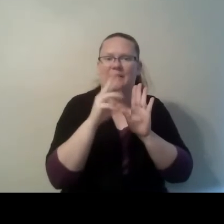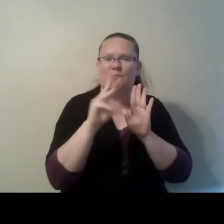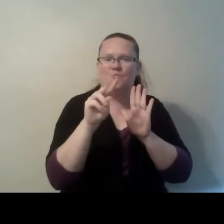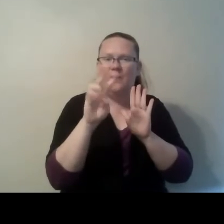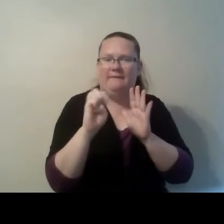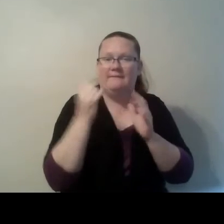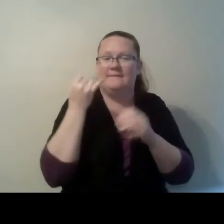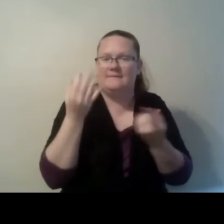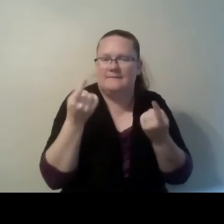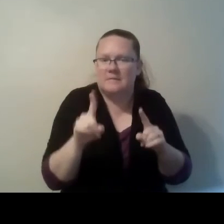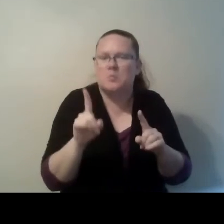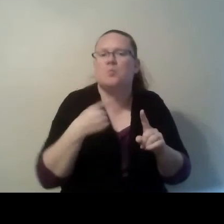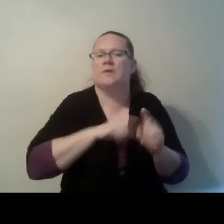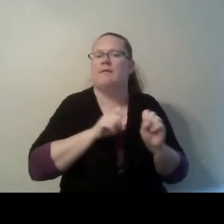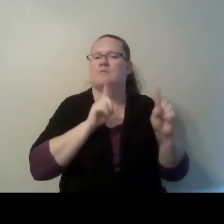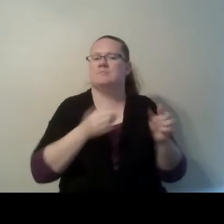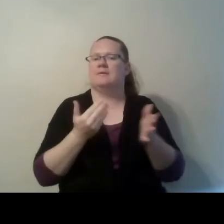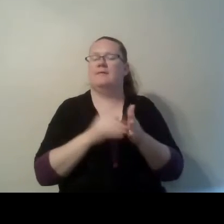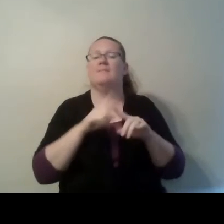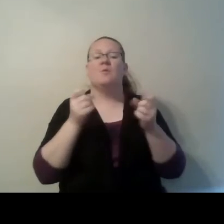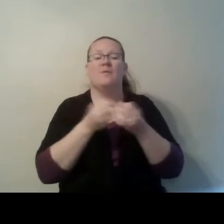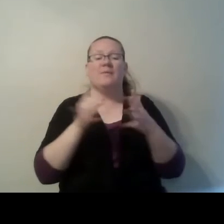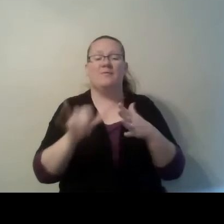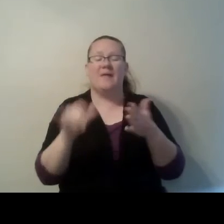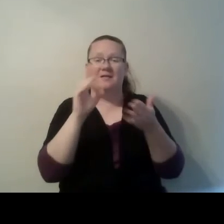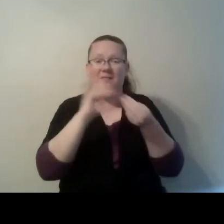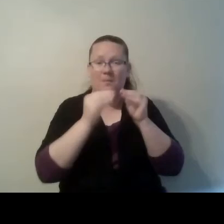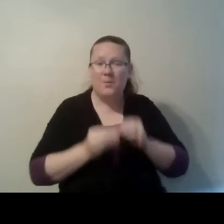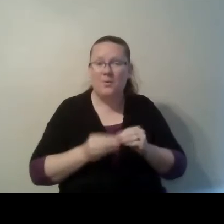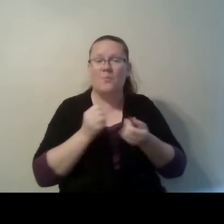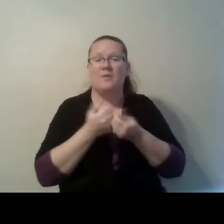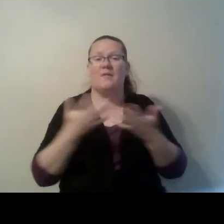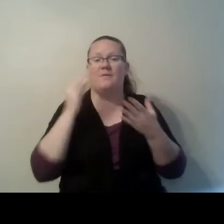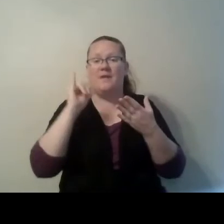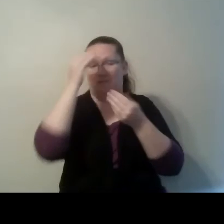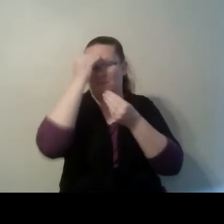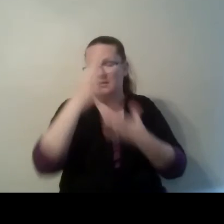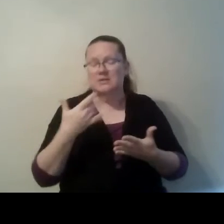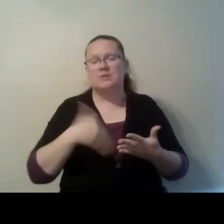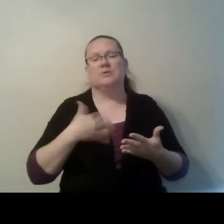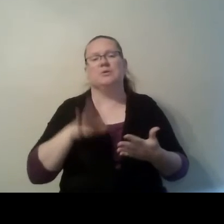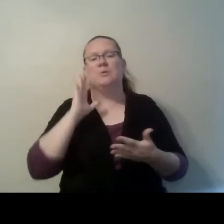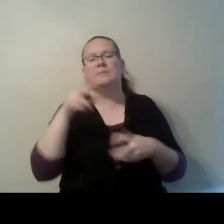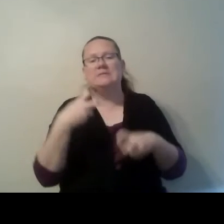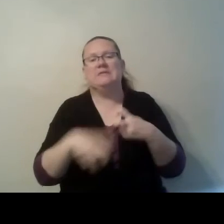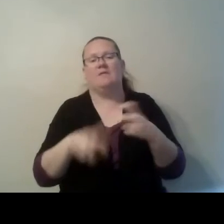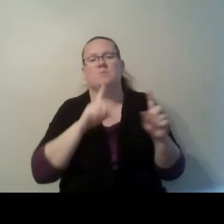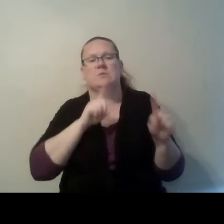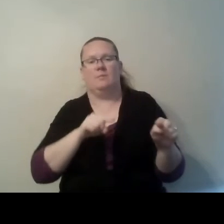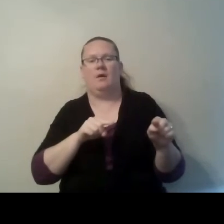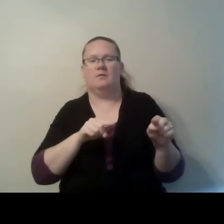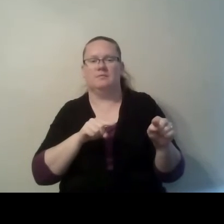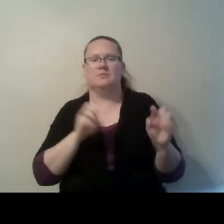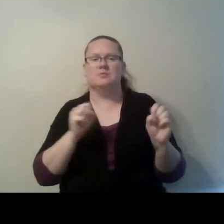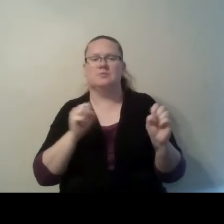understanding, without this knowledge, we're going to have a difficult time actually, again, responding to that second wave. So it's good that we're doing